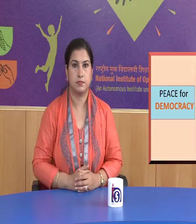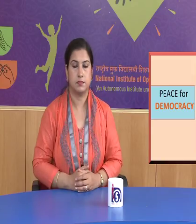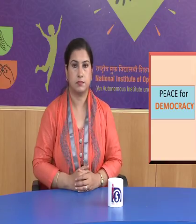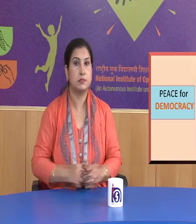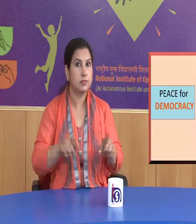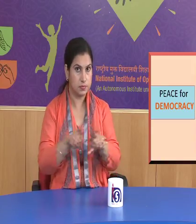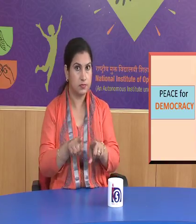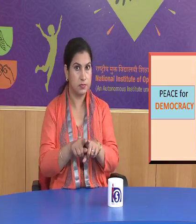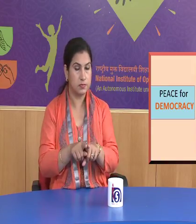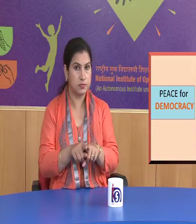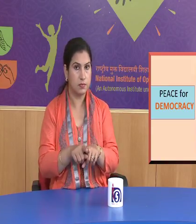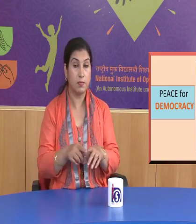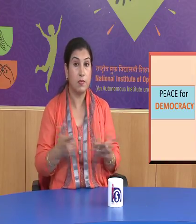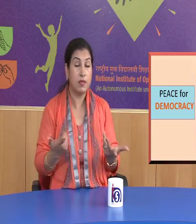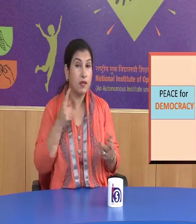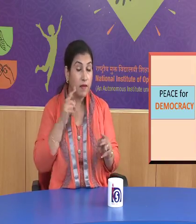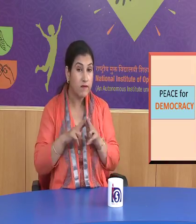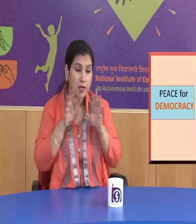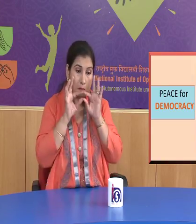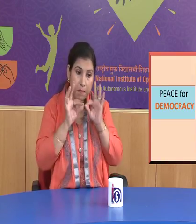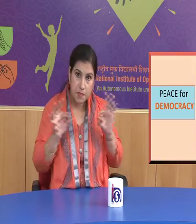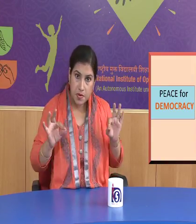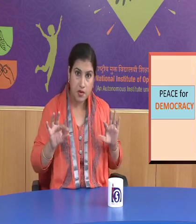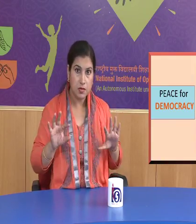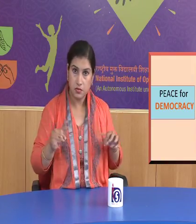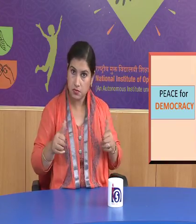As in the absence of peace and security,